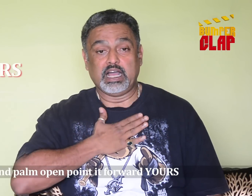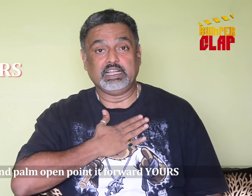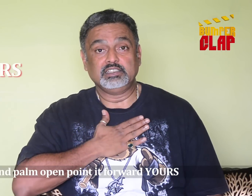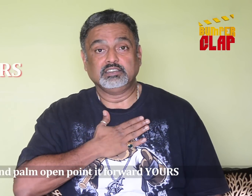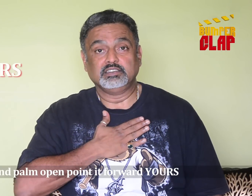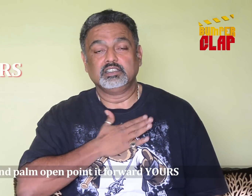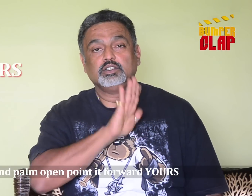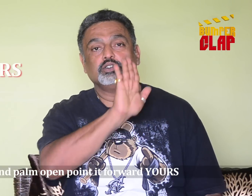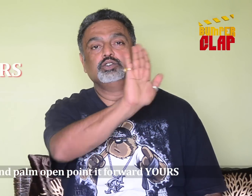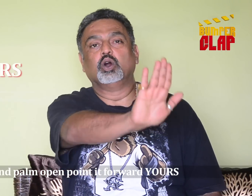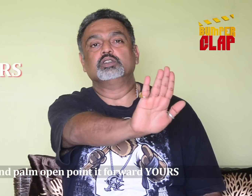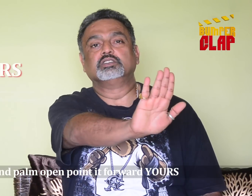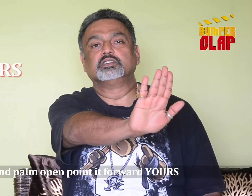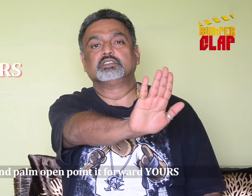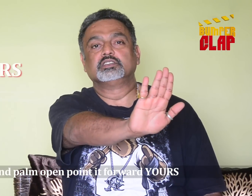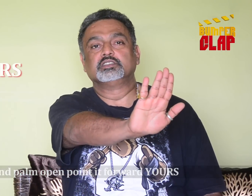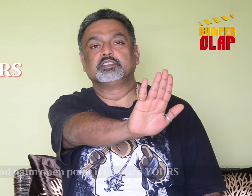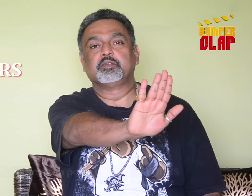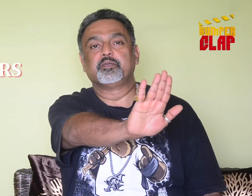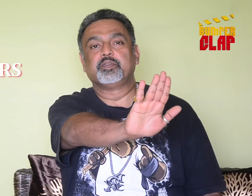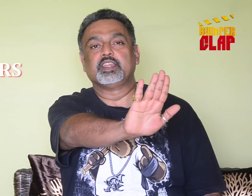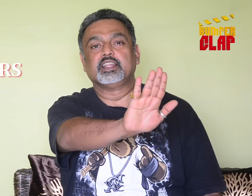mine, yours.